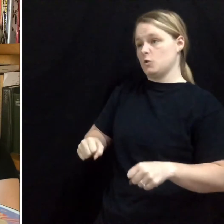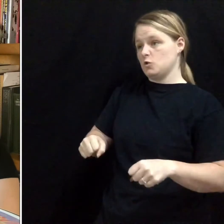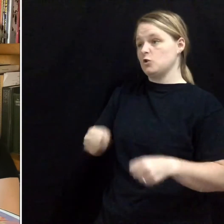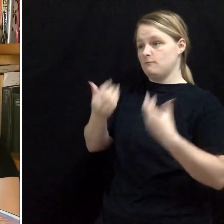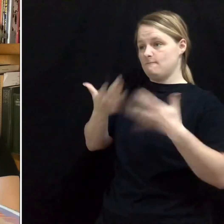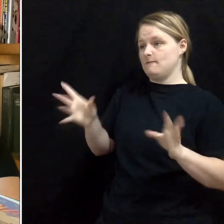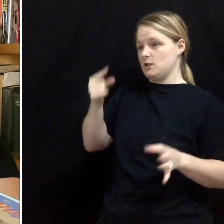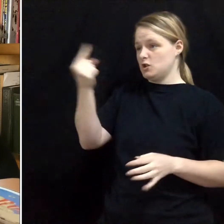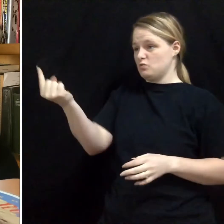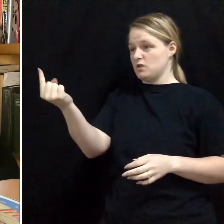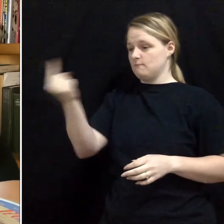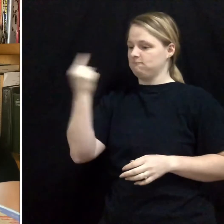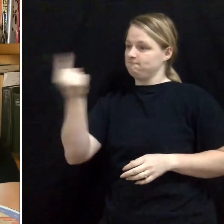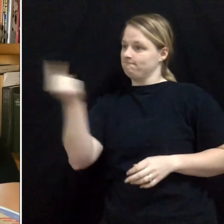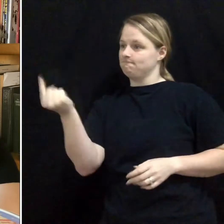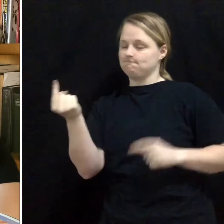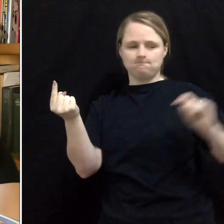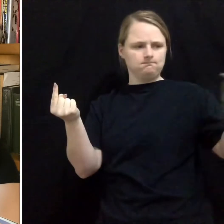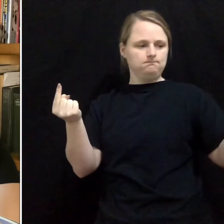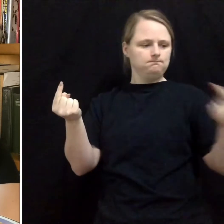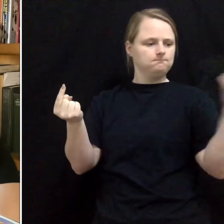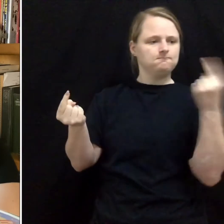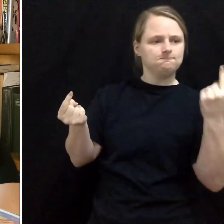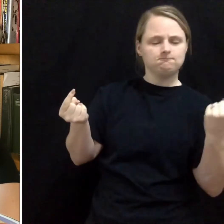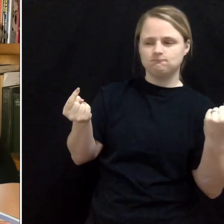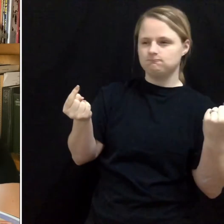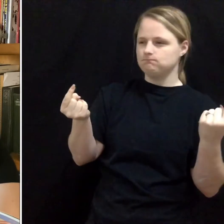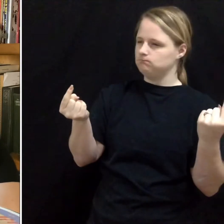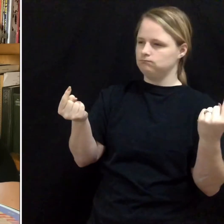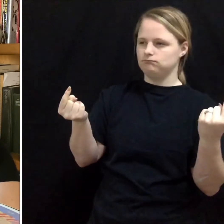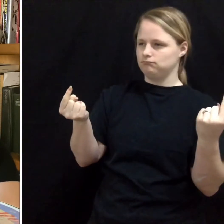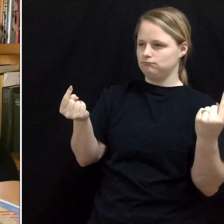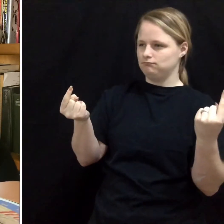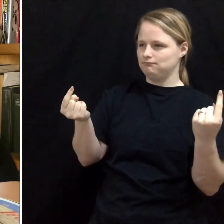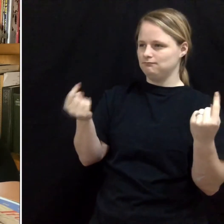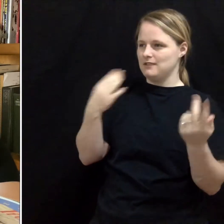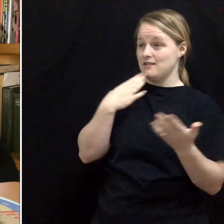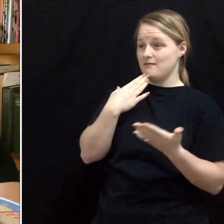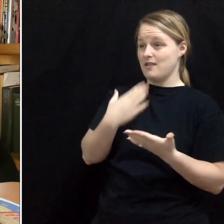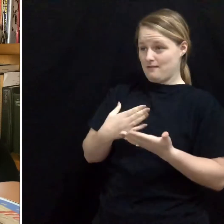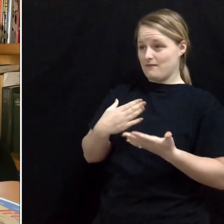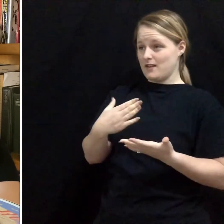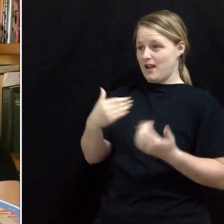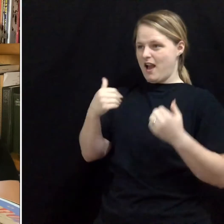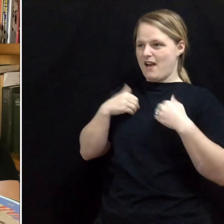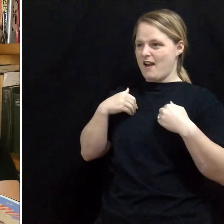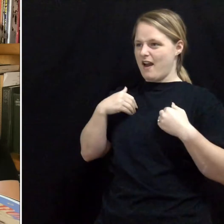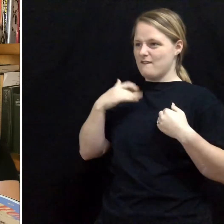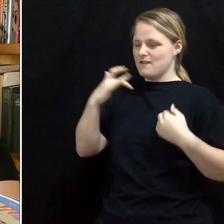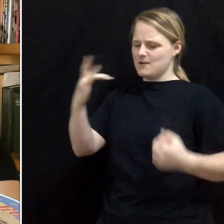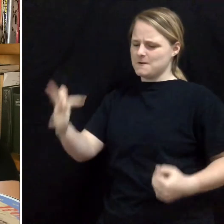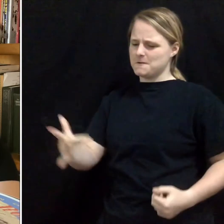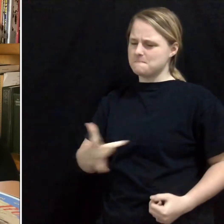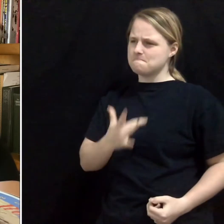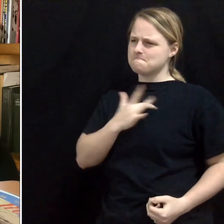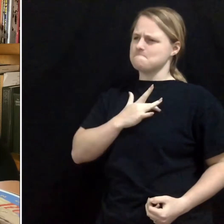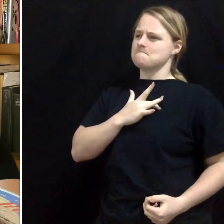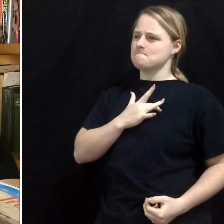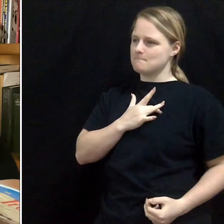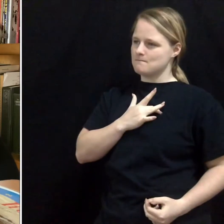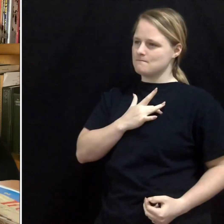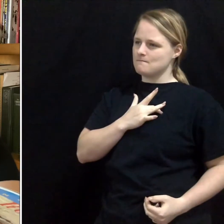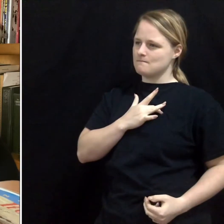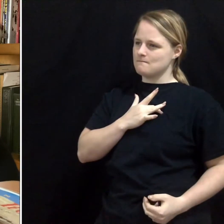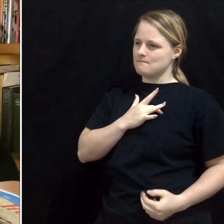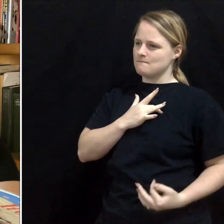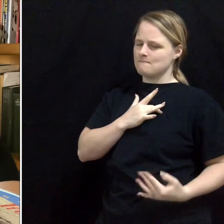ride at least one of you out to the end of time. But I've got this fortunate feeling rumbling deep in the pit of me, and